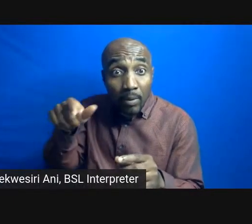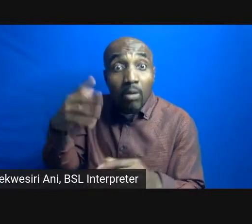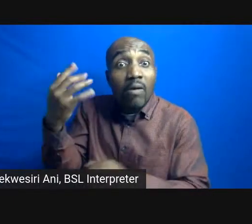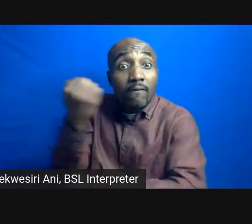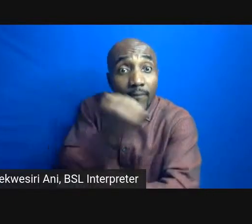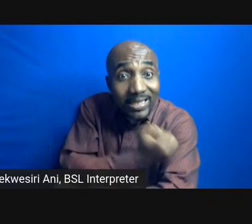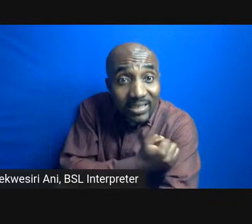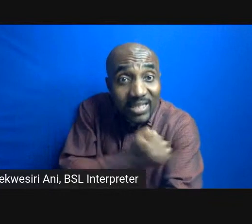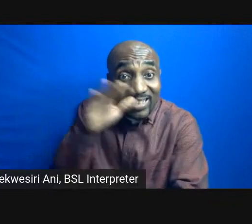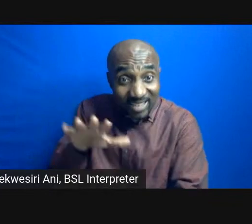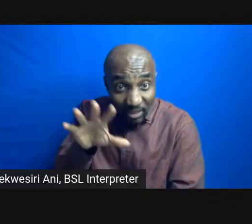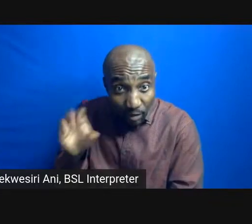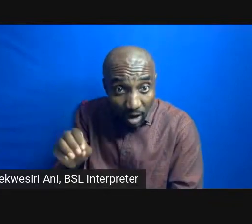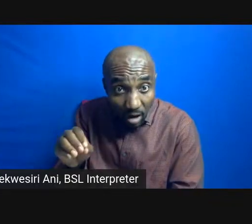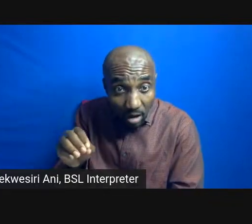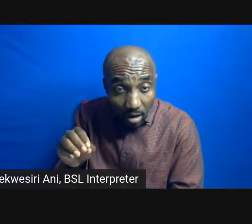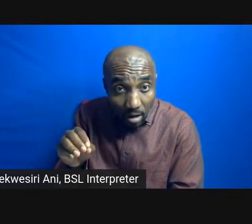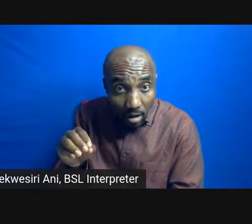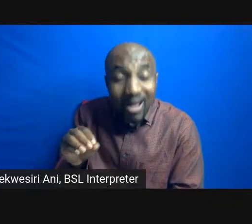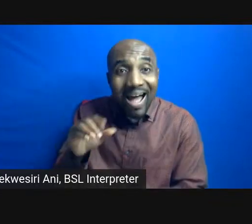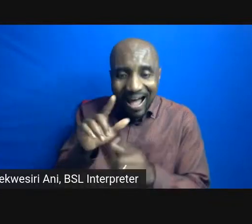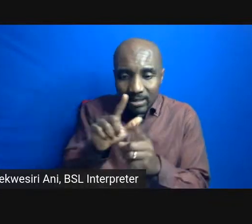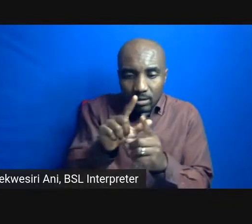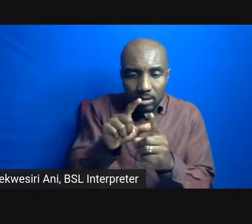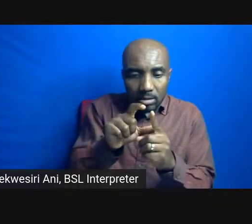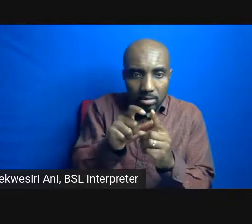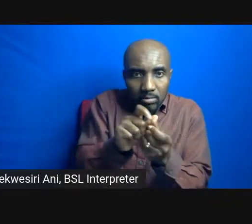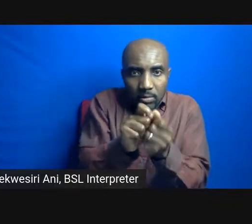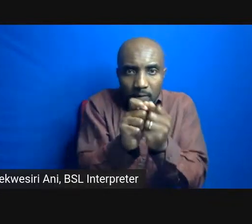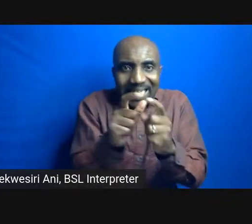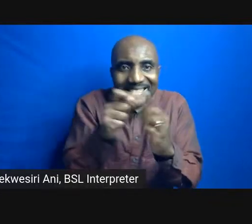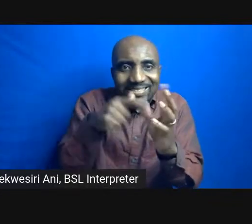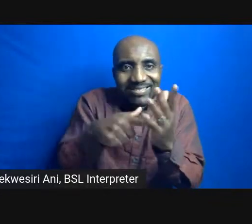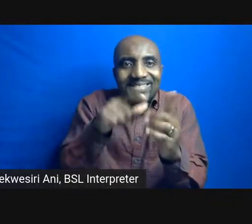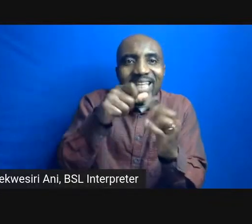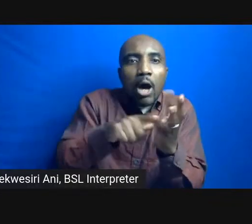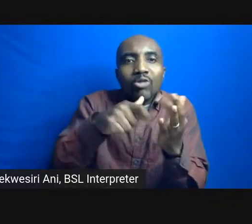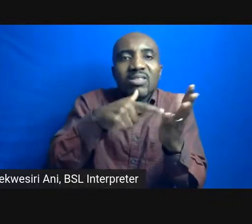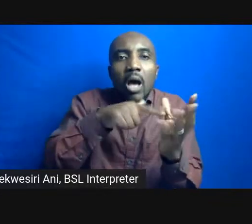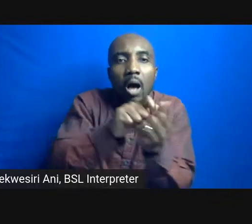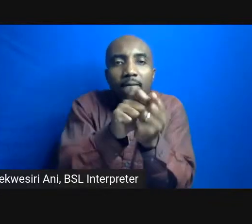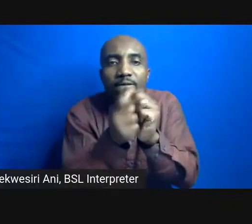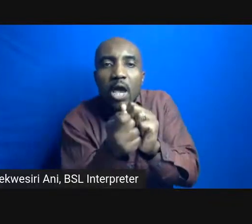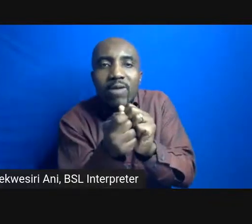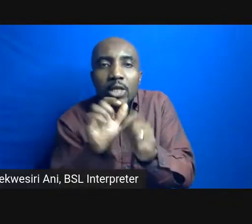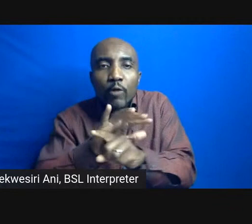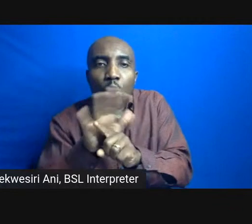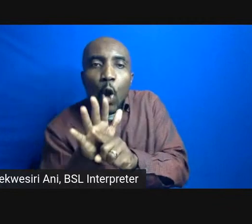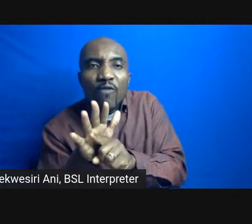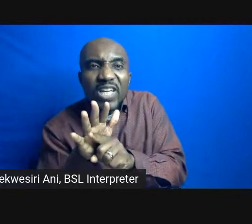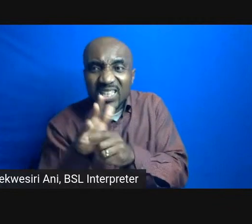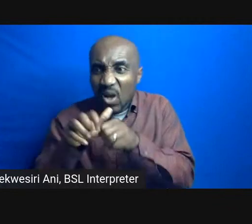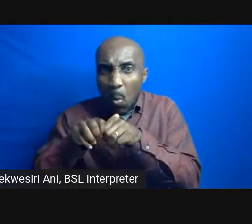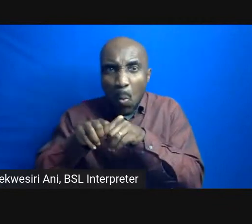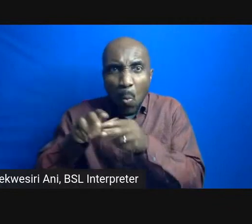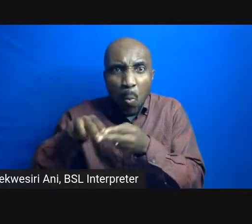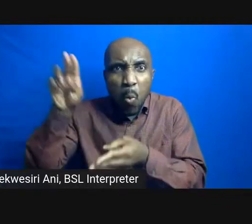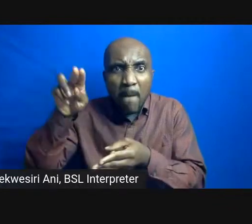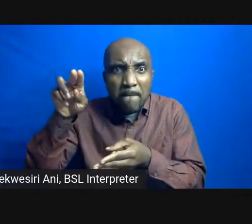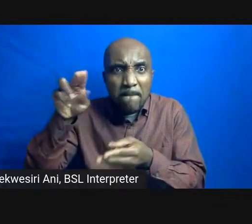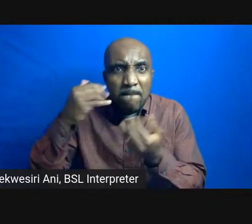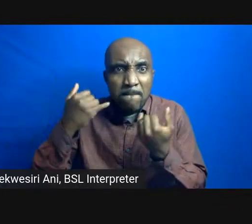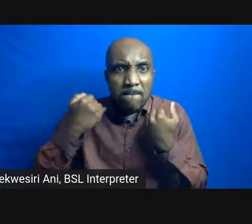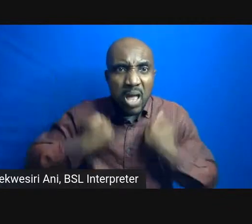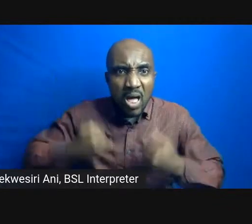vaccinated, and the Delta variant is fueling a surge in cases. Yet efforts to divert